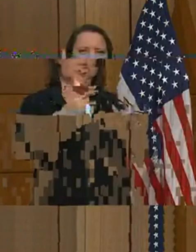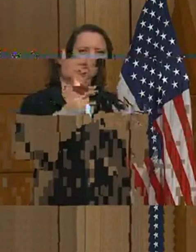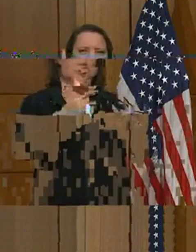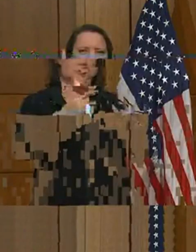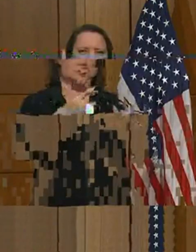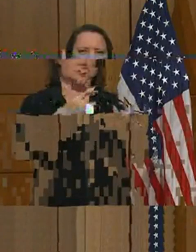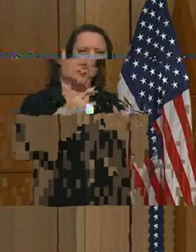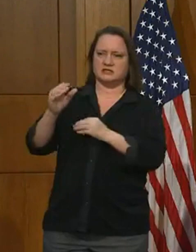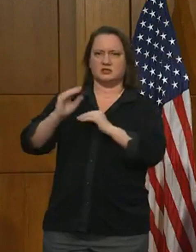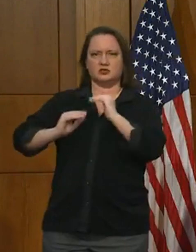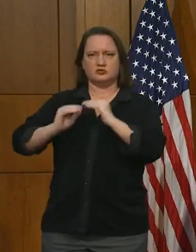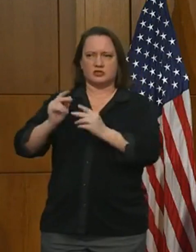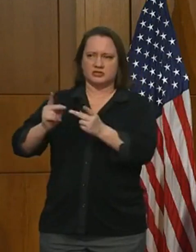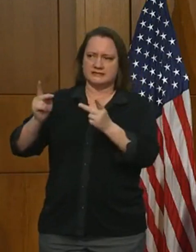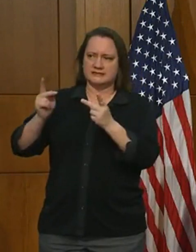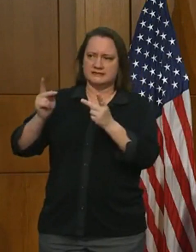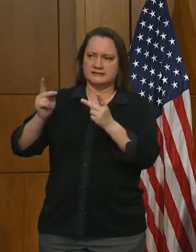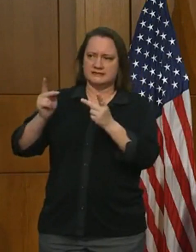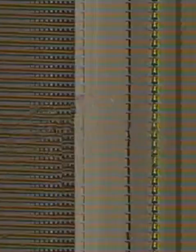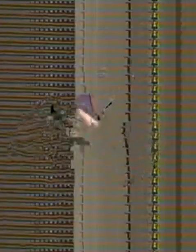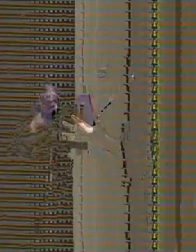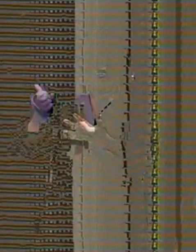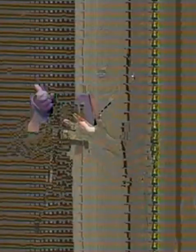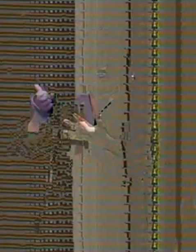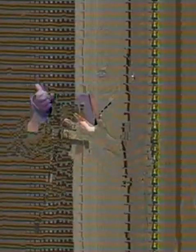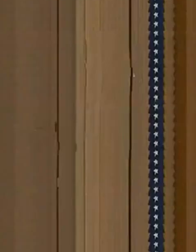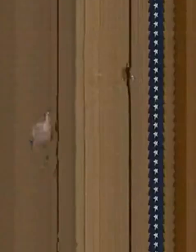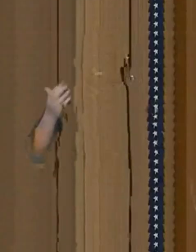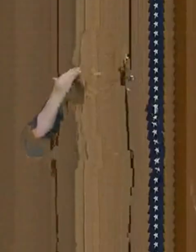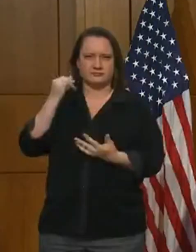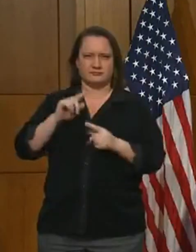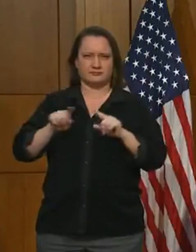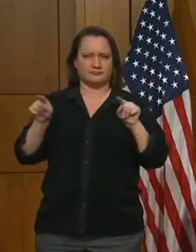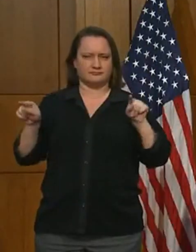places? Yeah, the question is why some